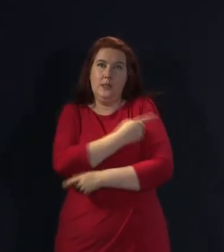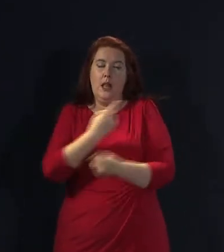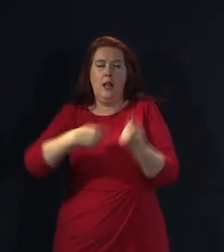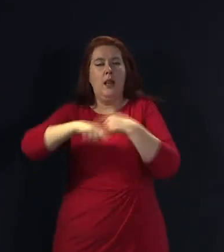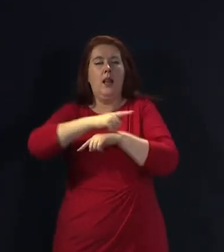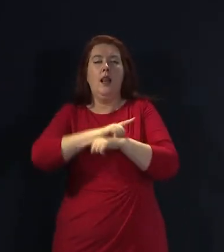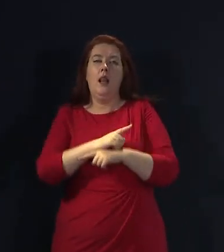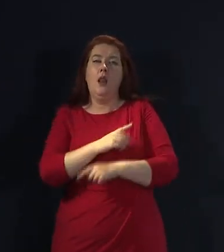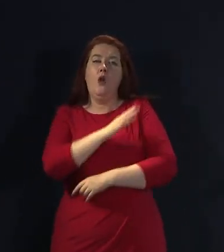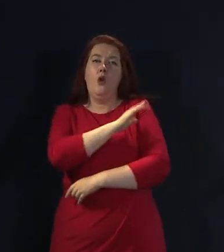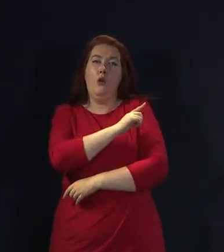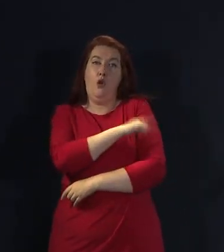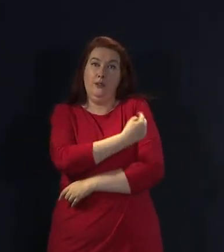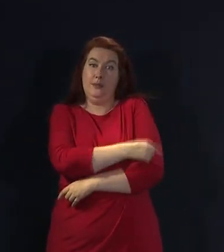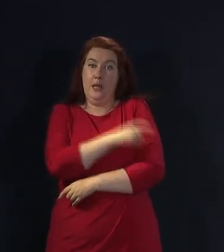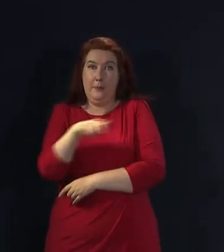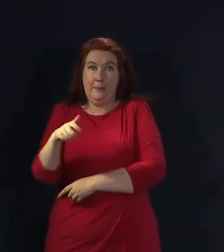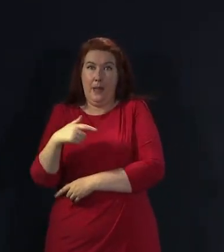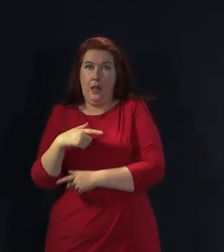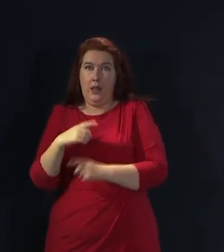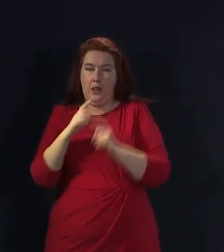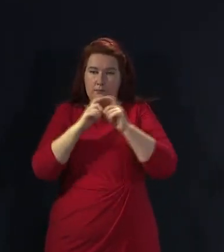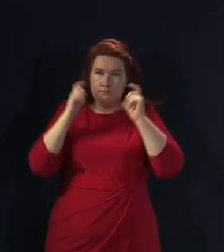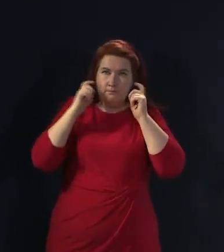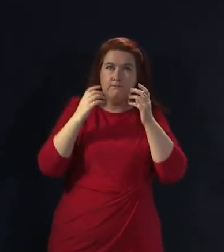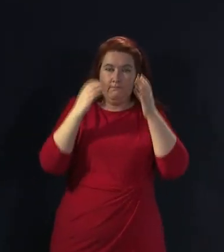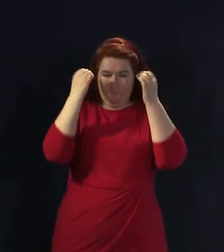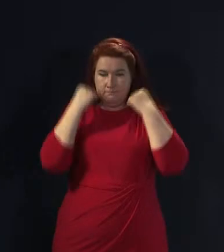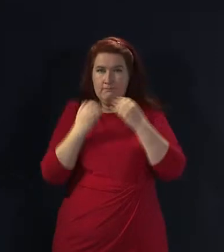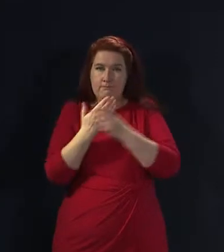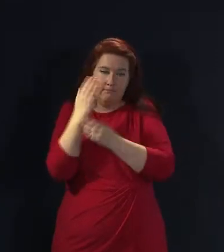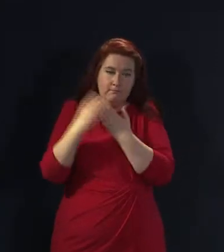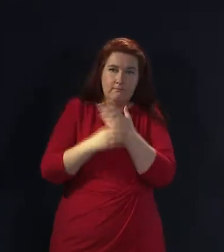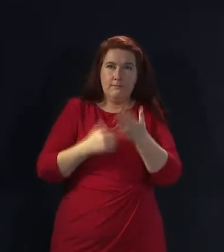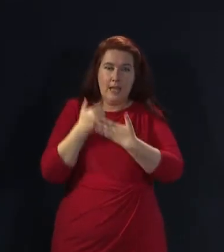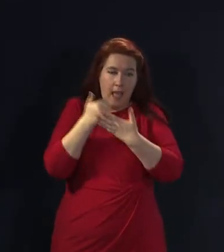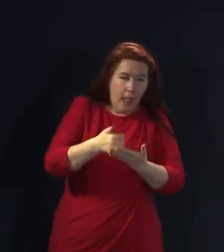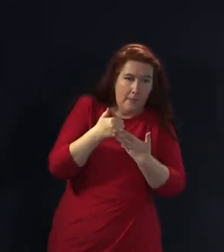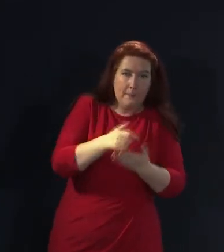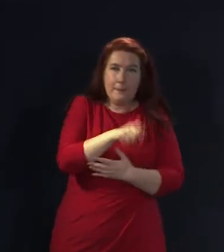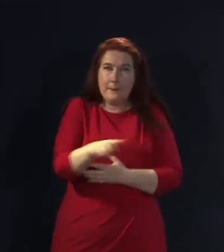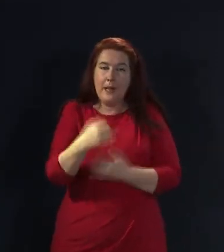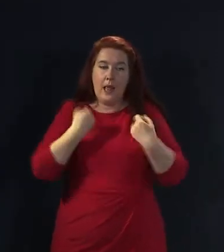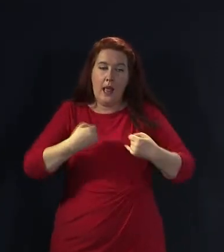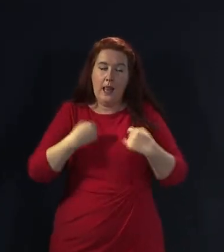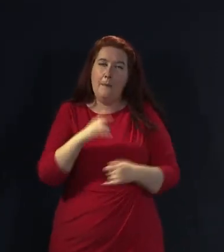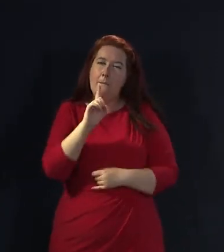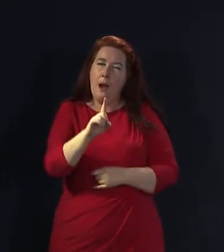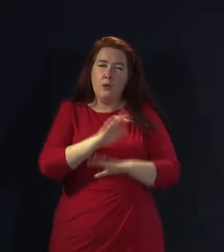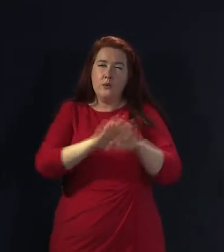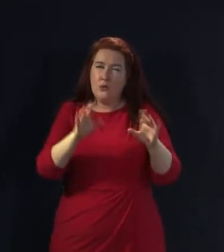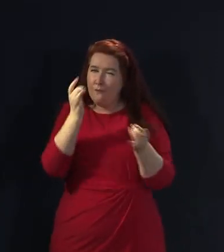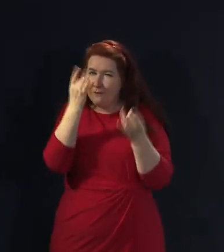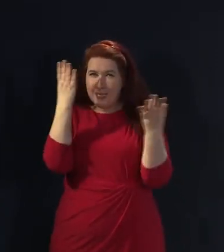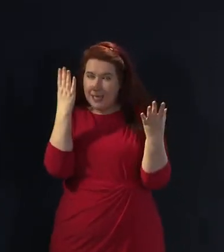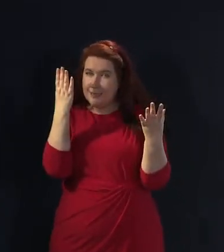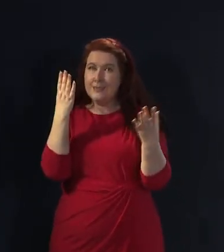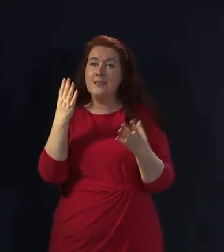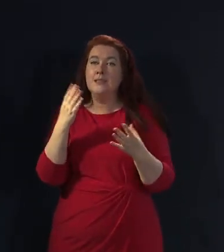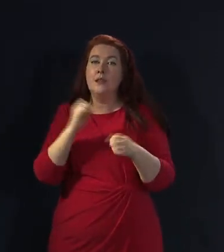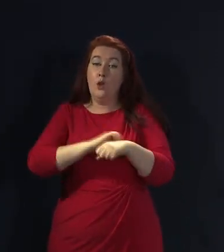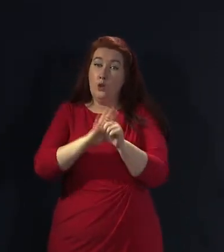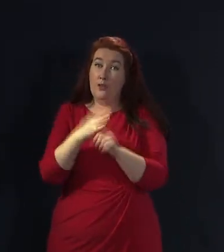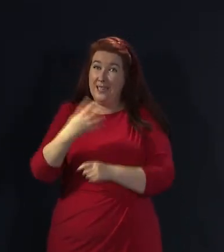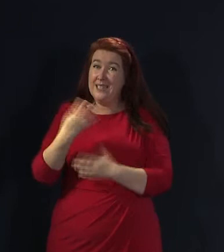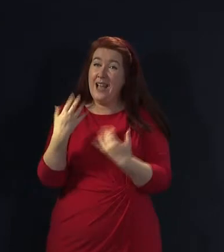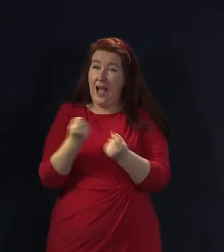the hospitals help people when they're particularly ill. But we really can't afford to forget perhaps some of the